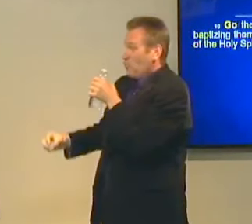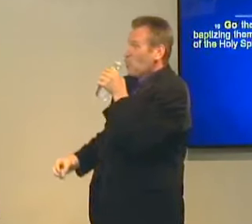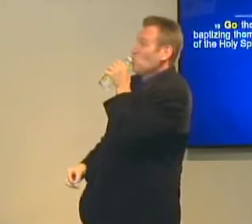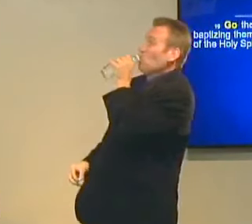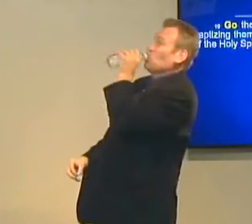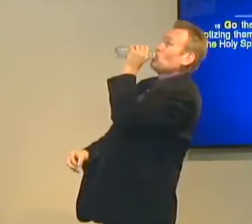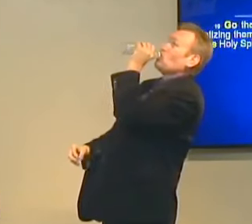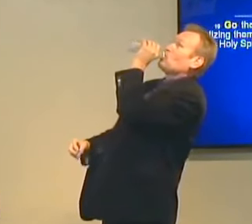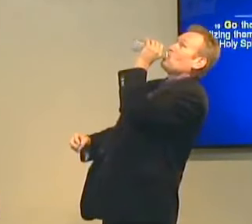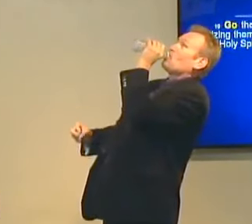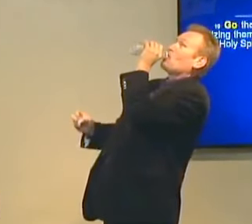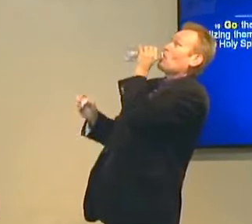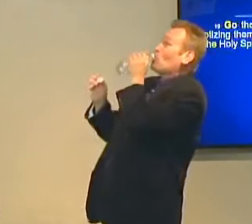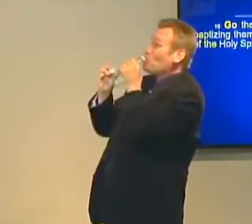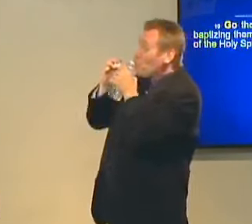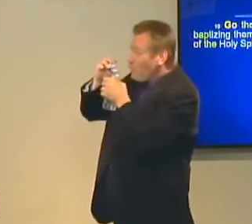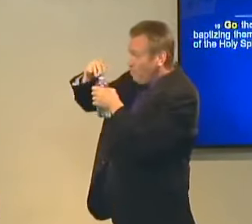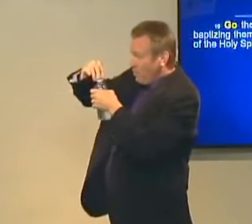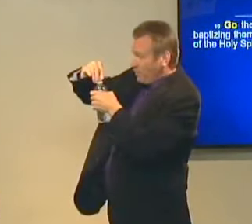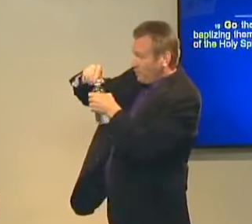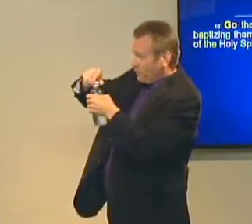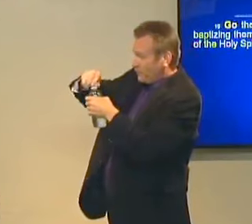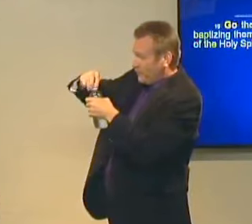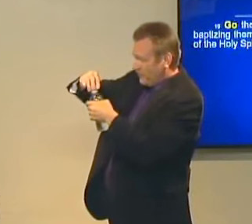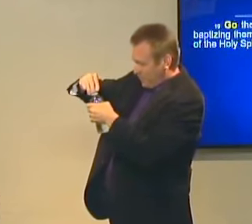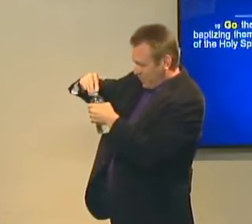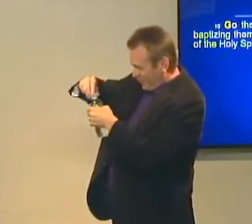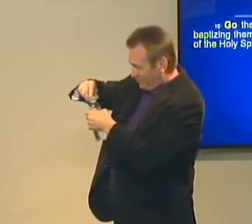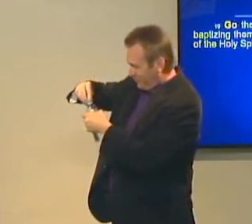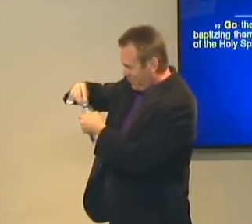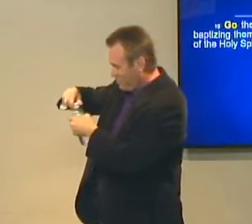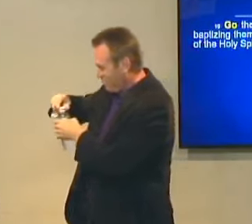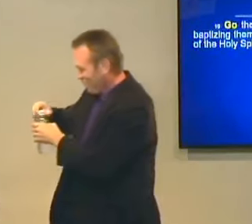the lid and take a drink of water like I can the baby can't do that